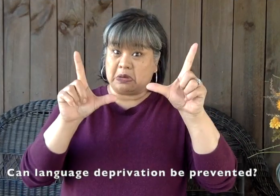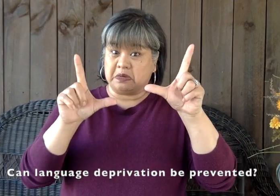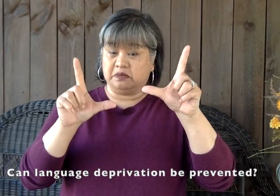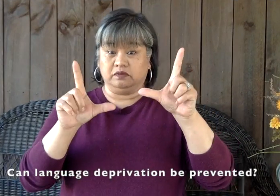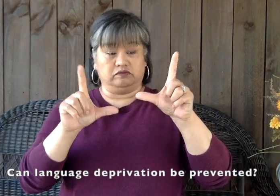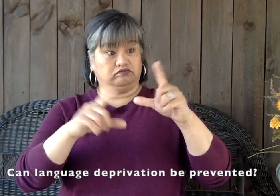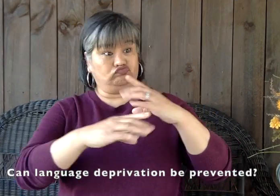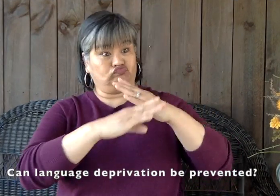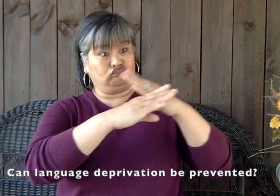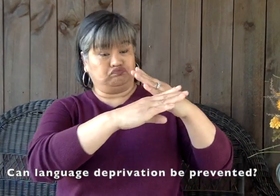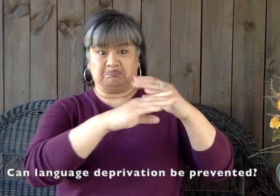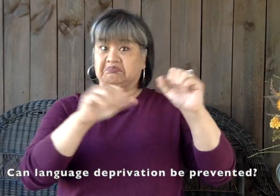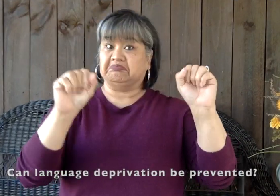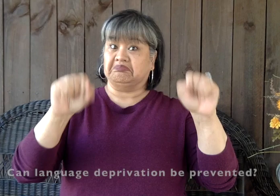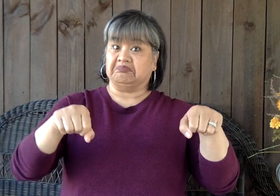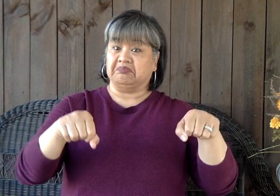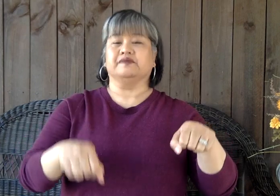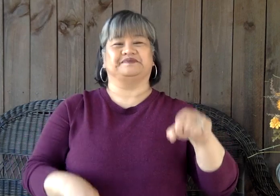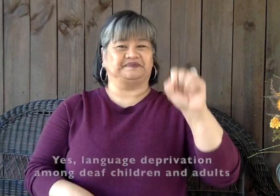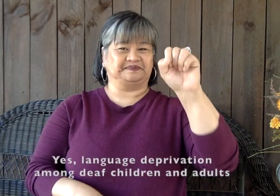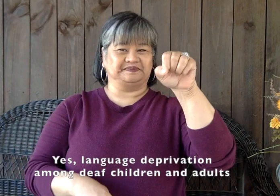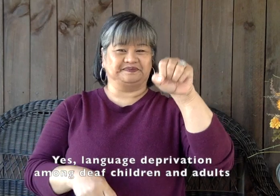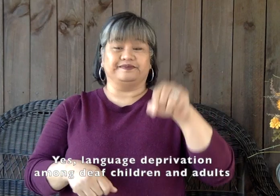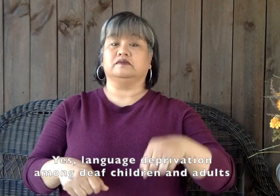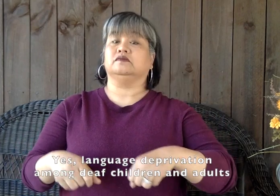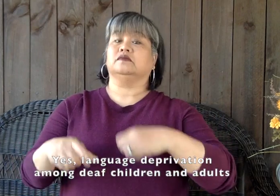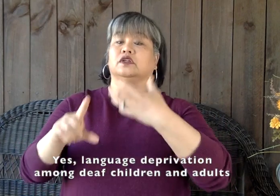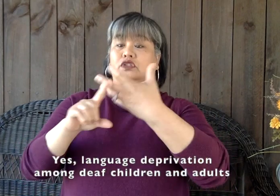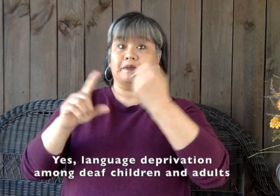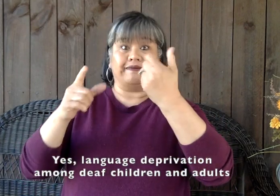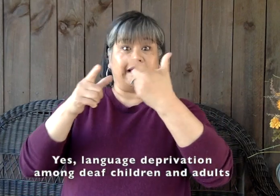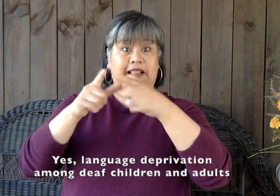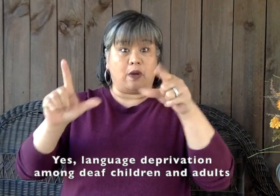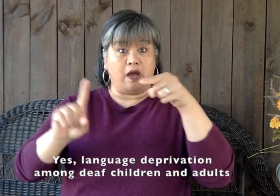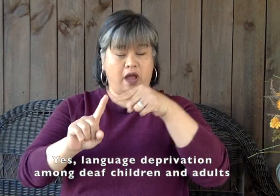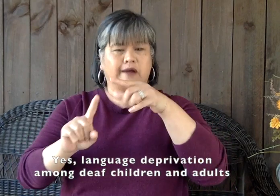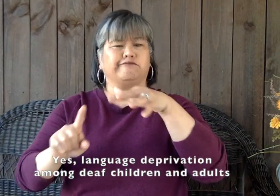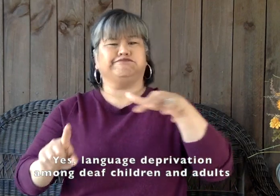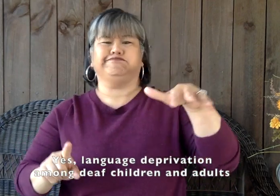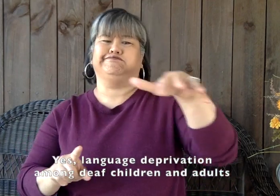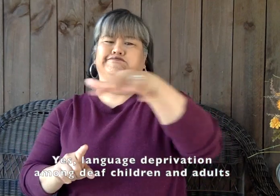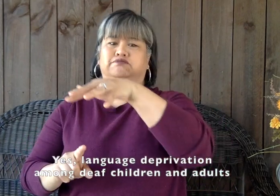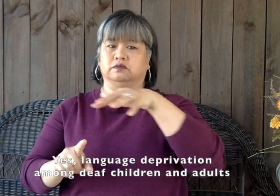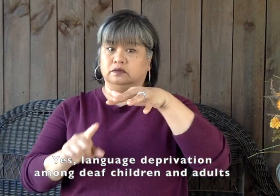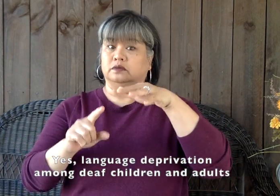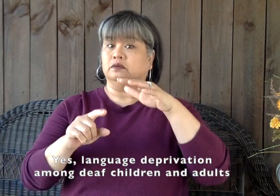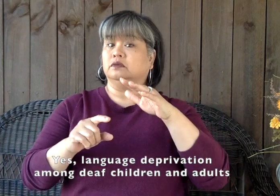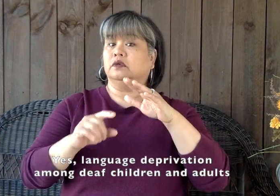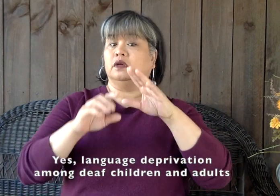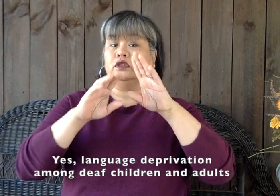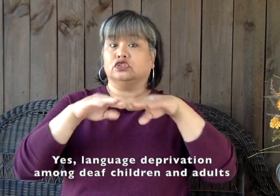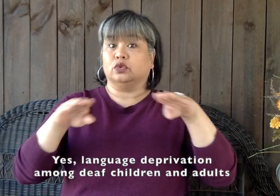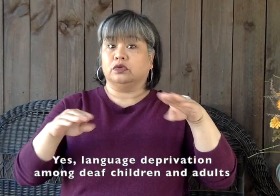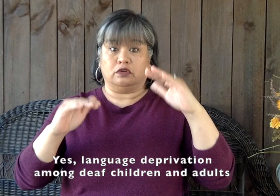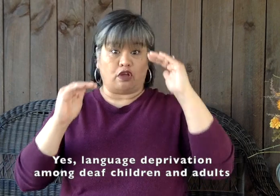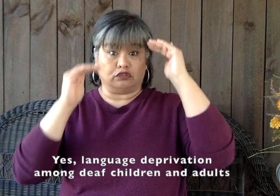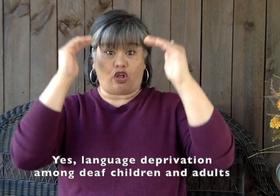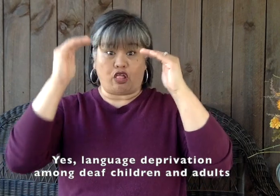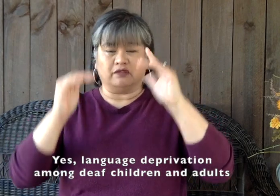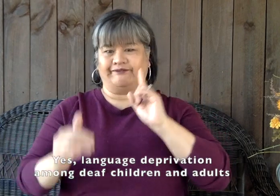Can language deprivation be prevented? Yes, language deprivation among deaf children and adults